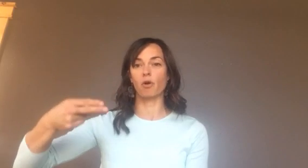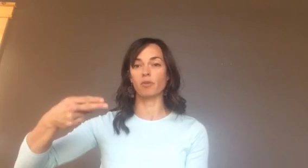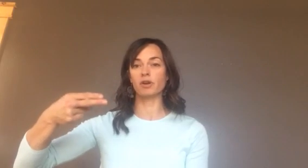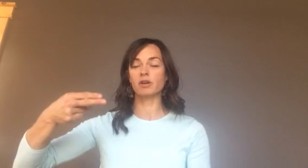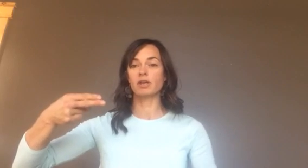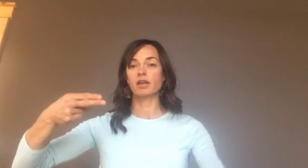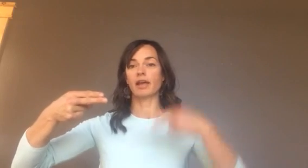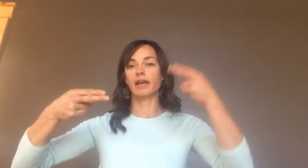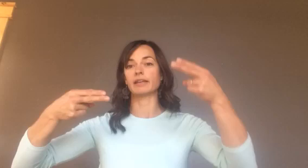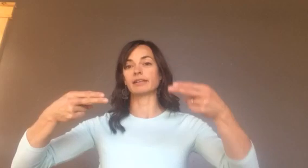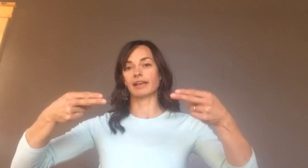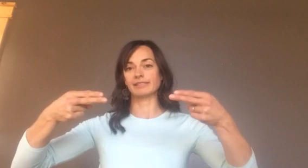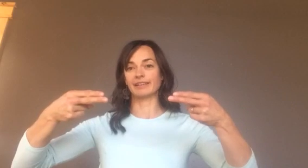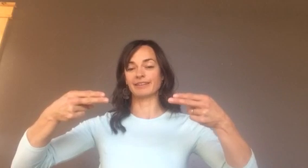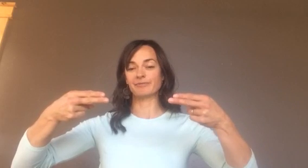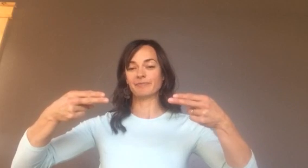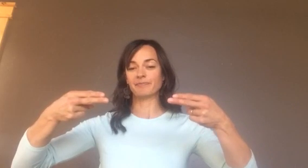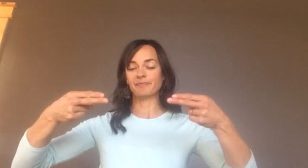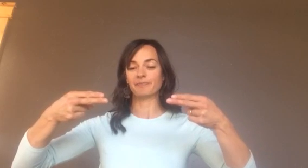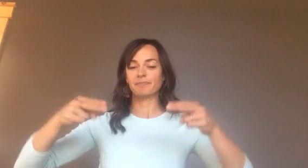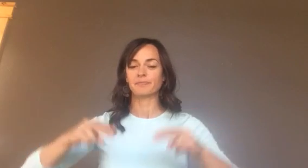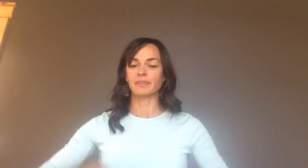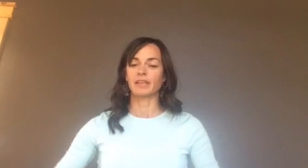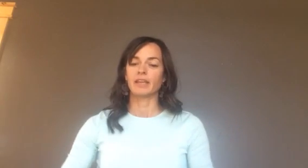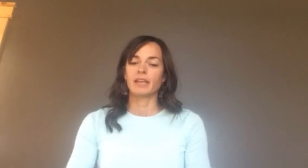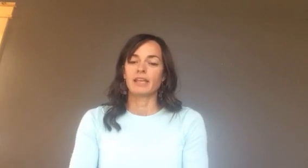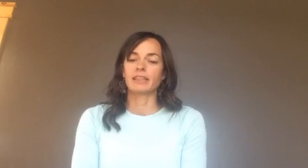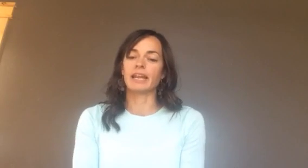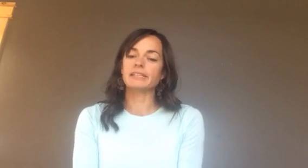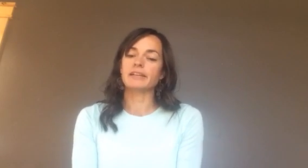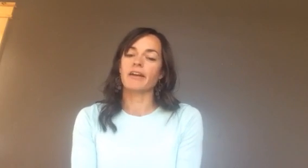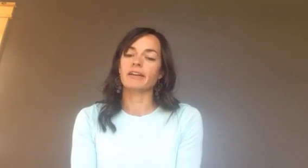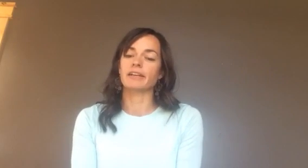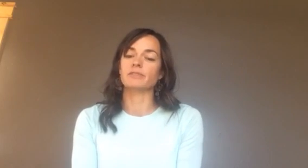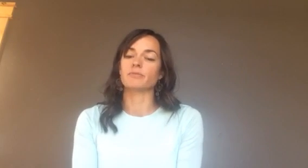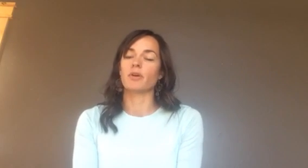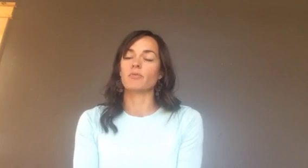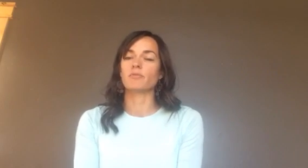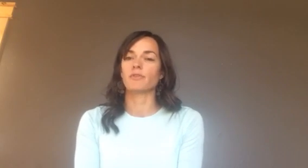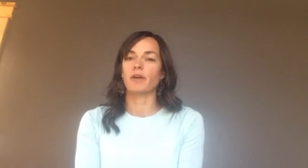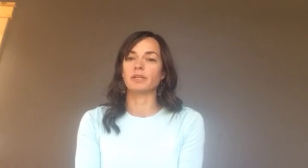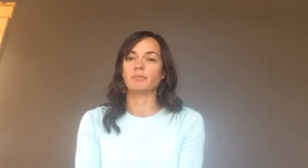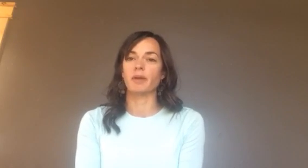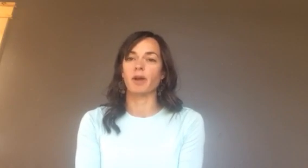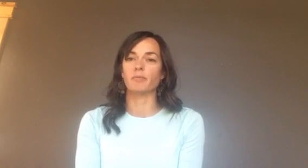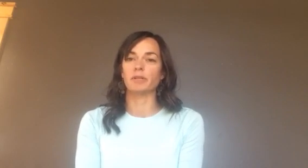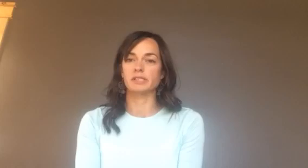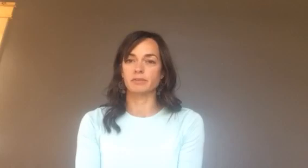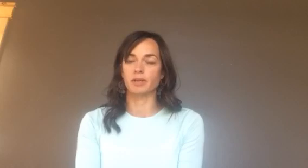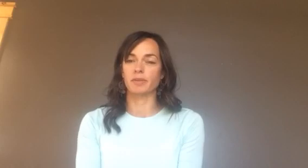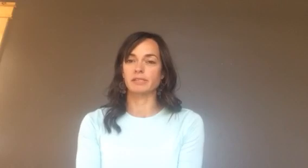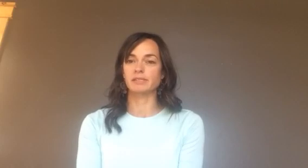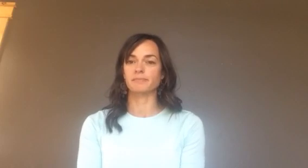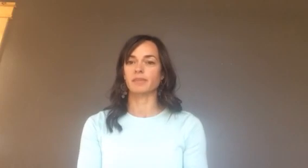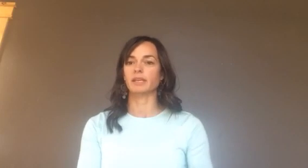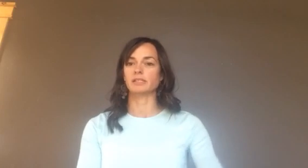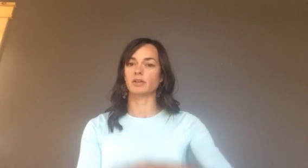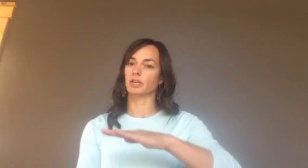Homer and Hesiod. The next card is Rome founded by Romulus and Remus. So you're going to